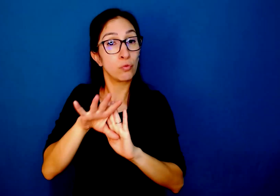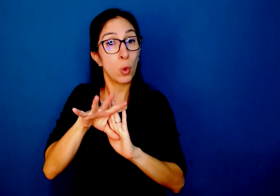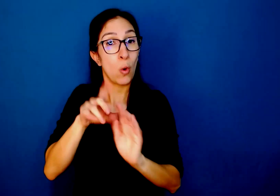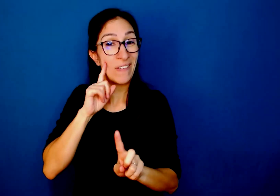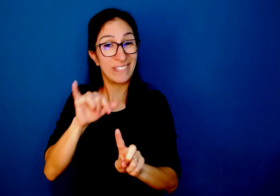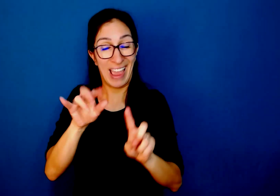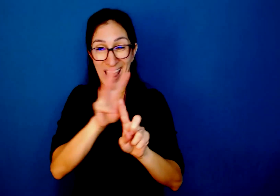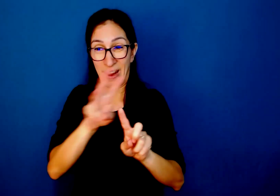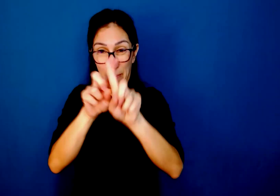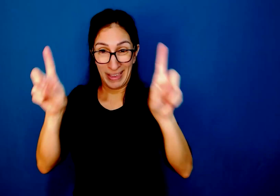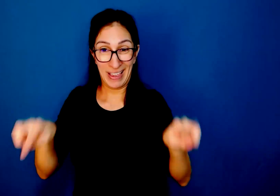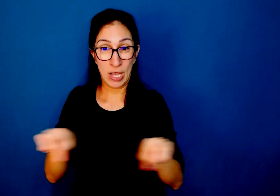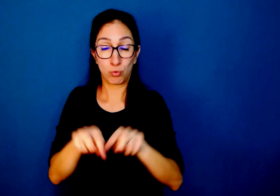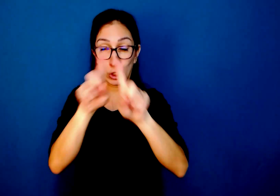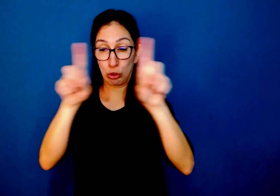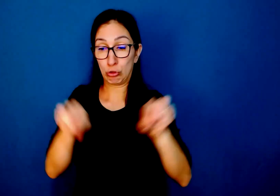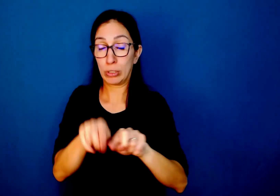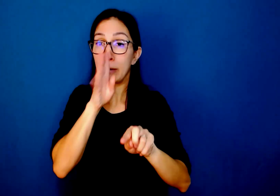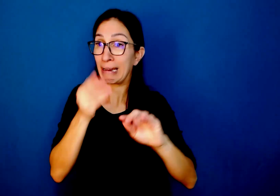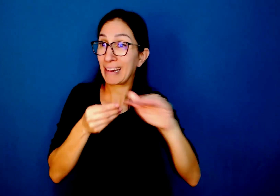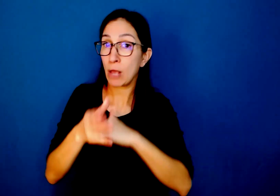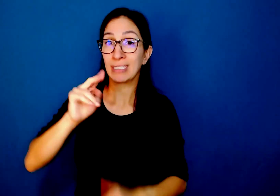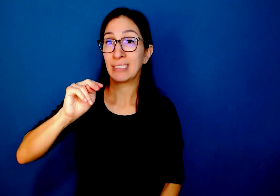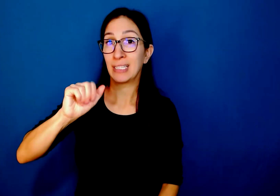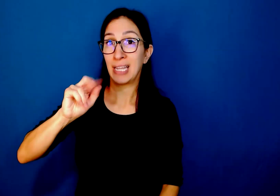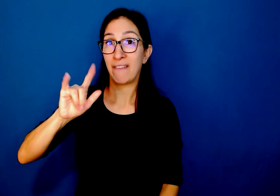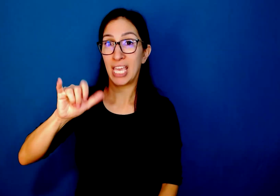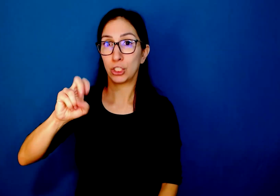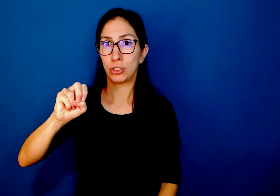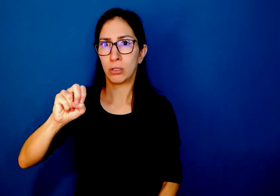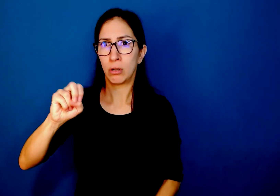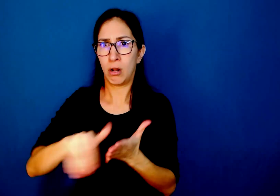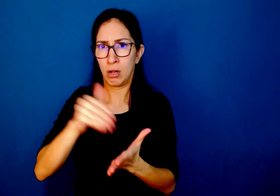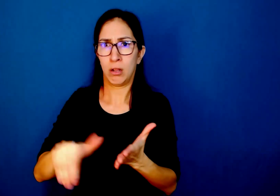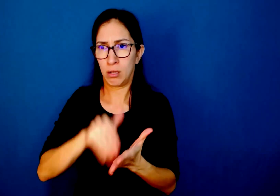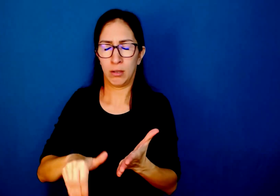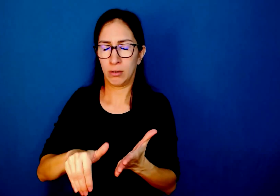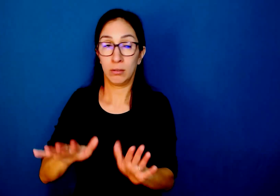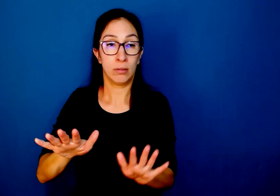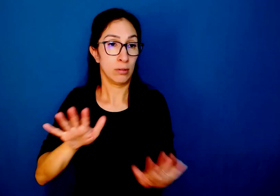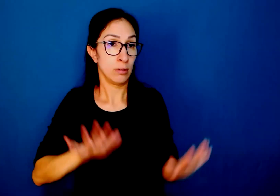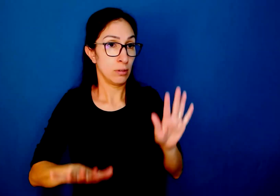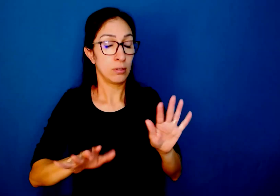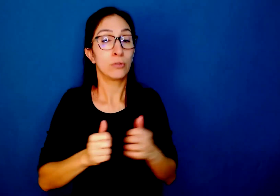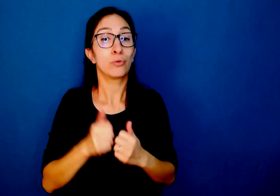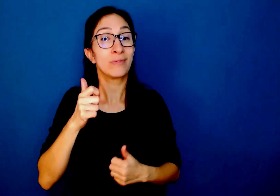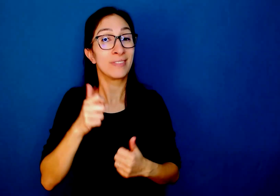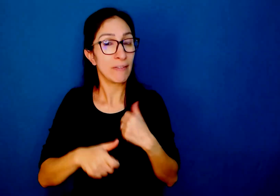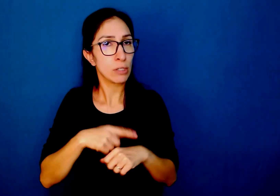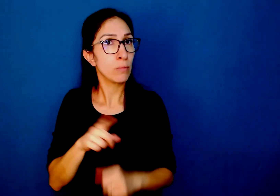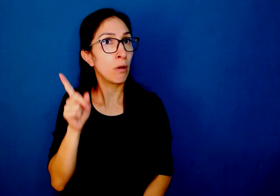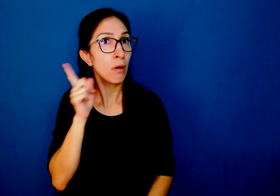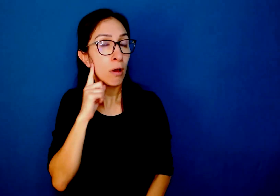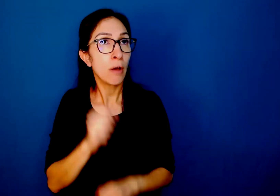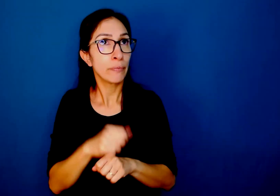the screen announces navigation, navigation. So it's multiple times in a row, and every time you kind of go through the page, drill